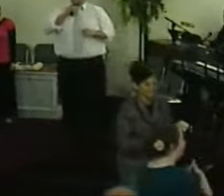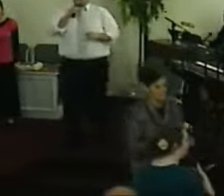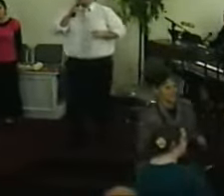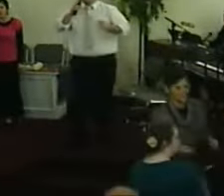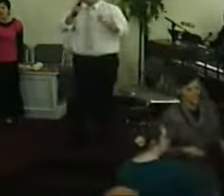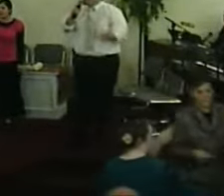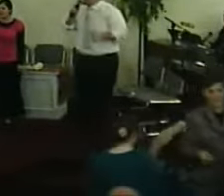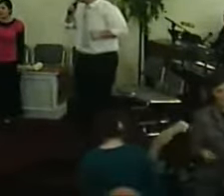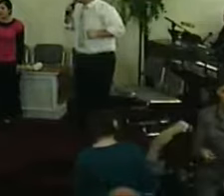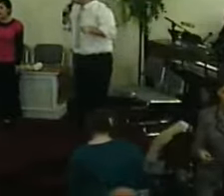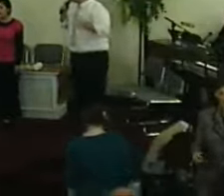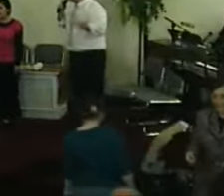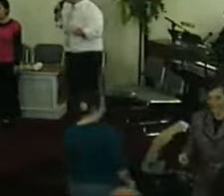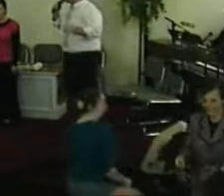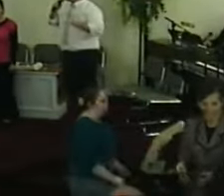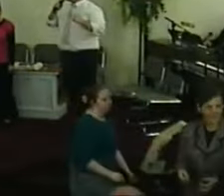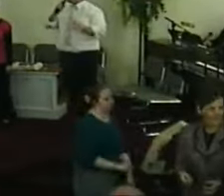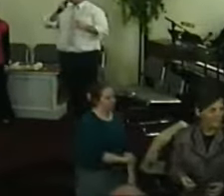could stand